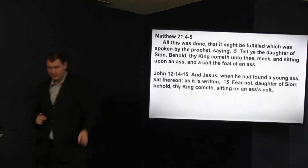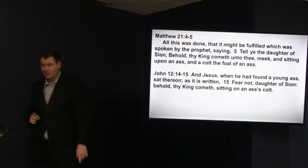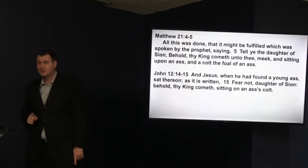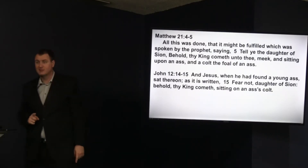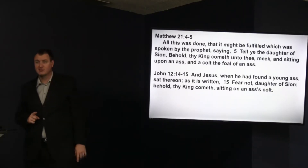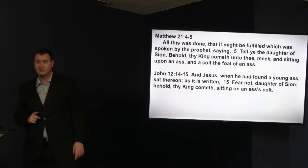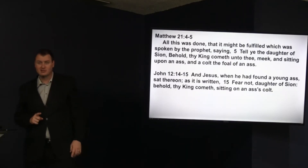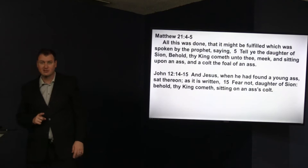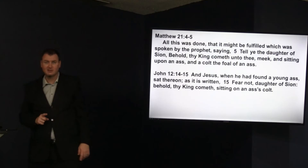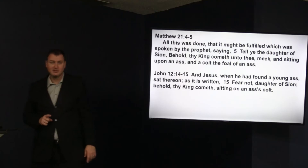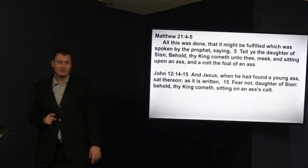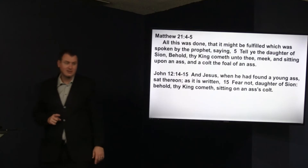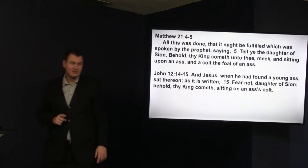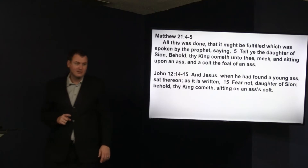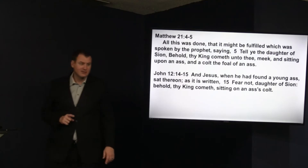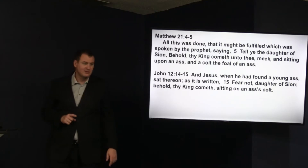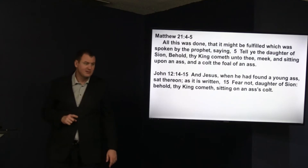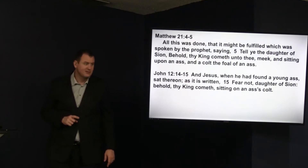Right, it's probably somewhere in the Old Testament.